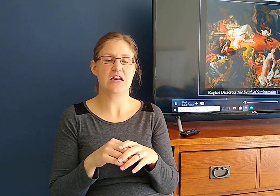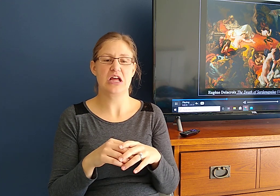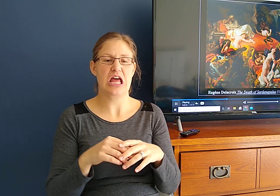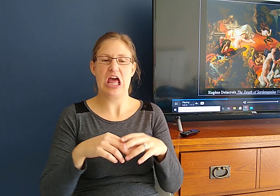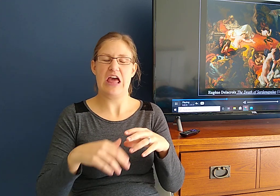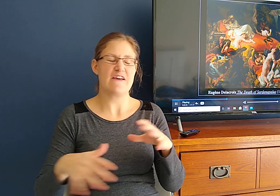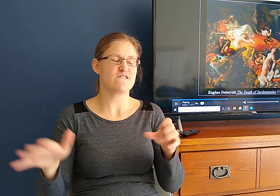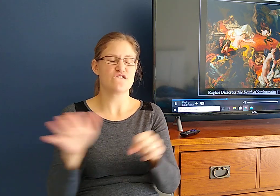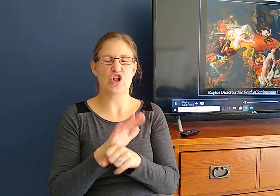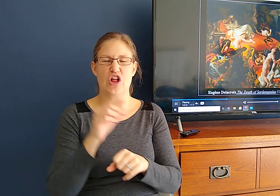and excess.